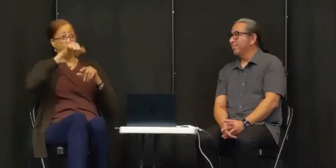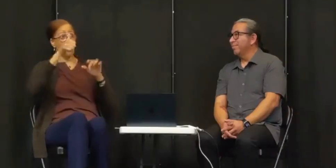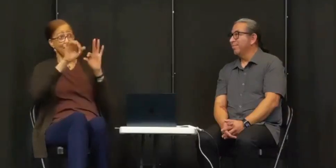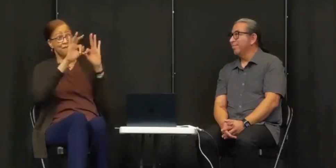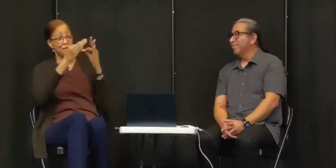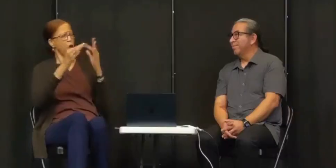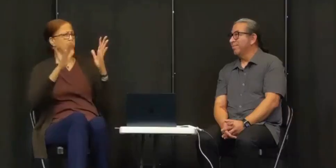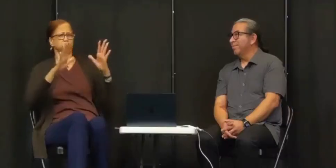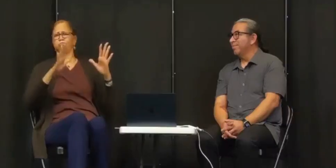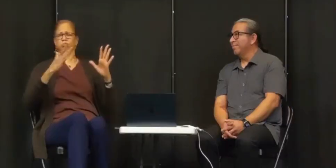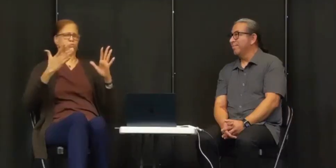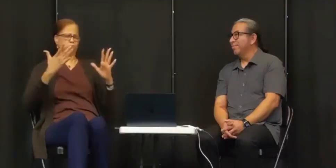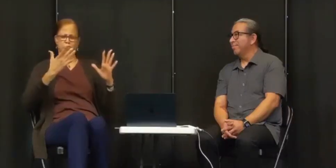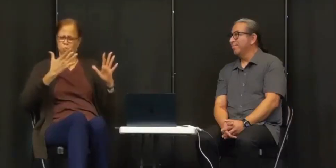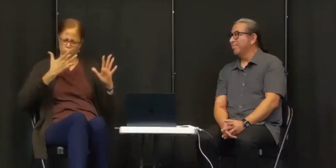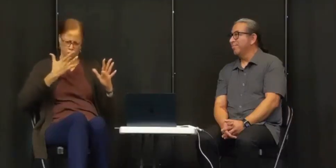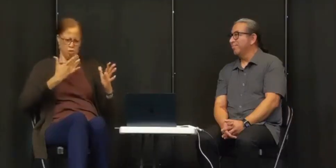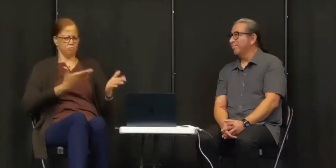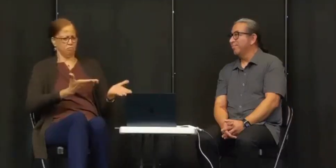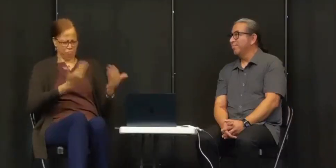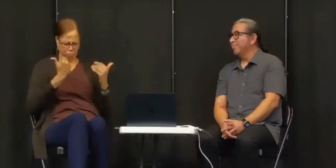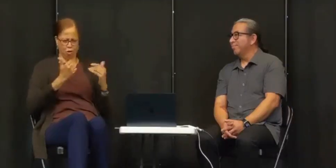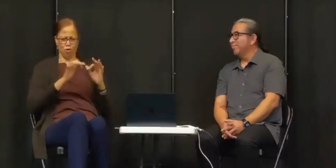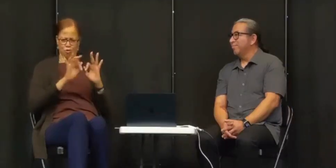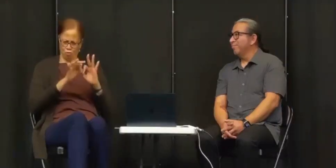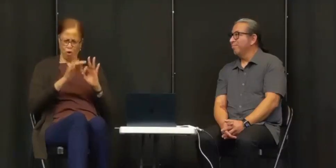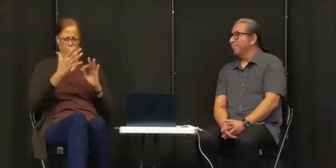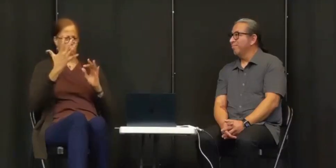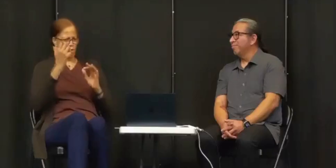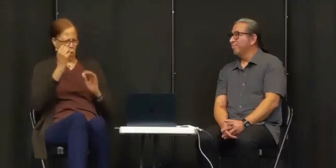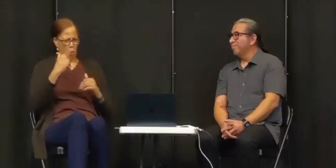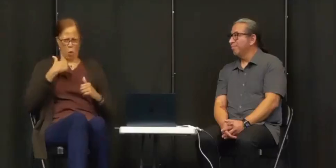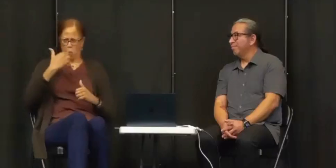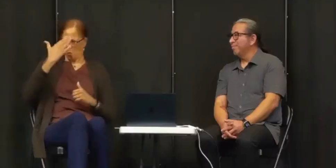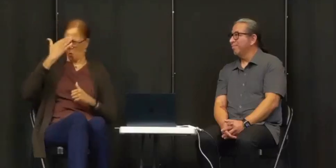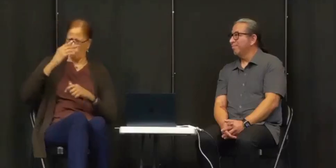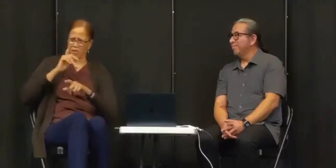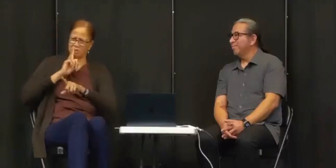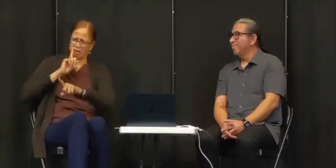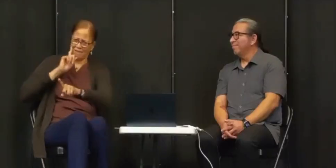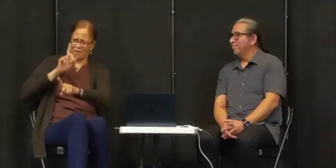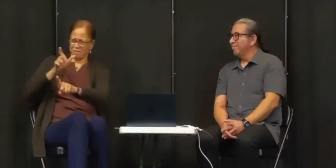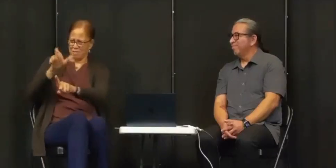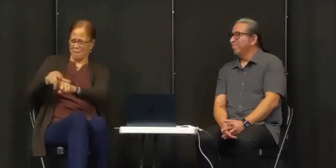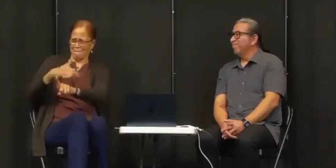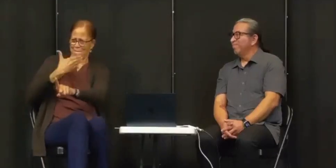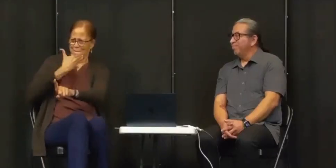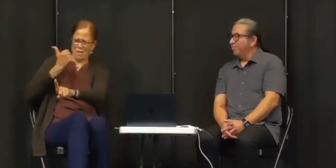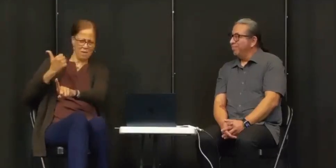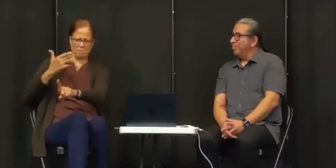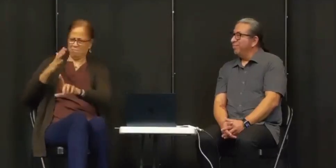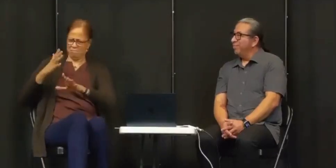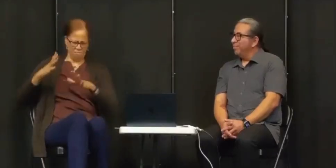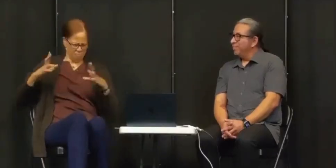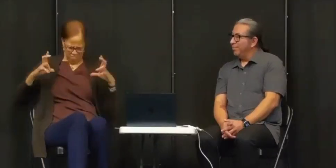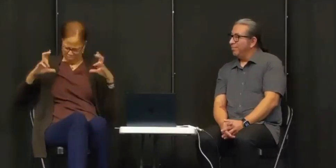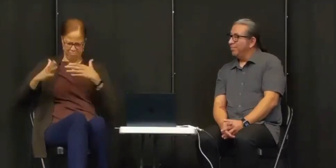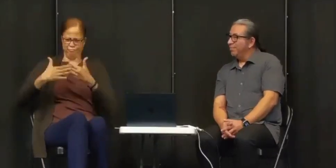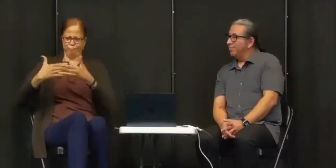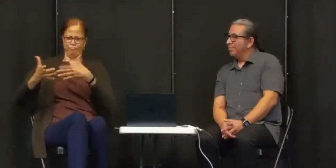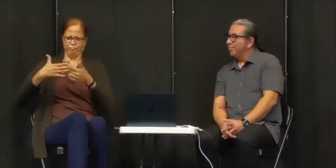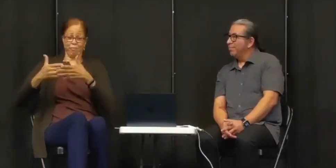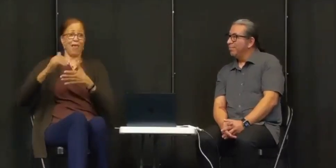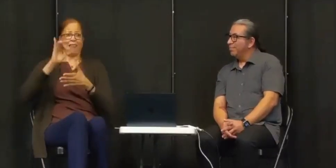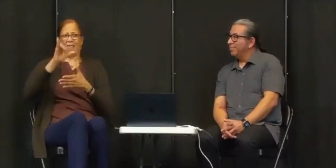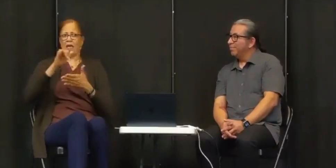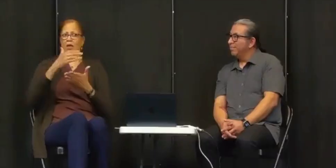it's like VRS, oh, it's a stranger, they're going to be nosy. Other families would be more than willing to have an interpreter come